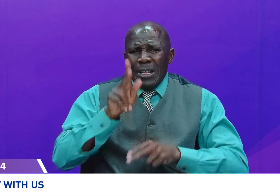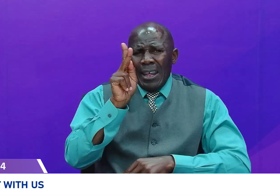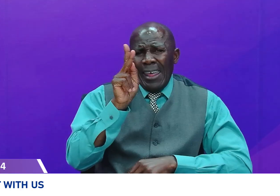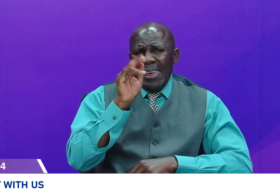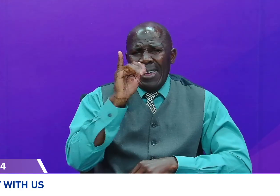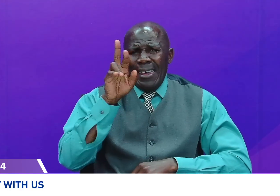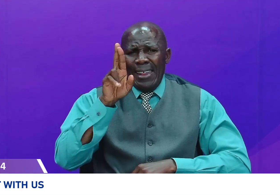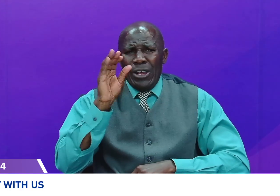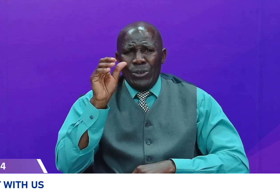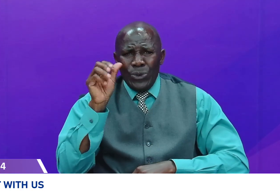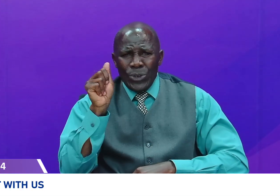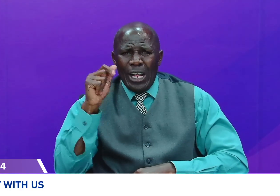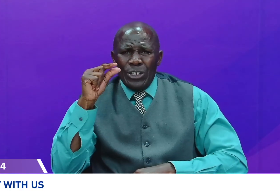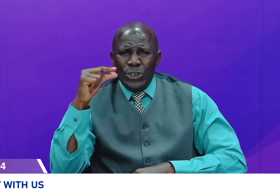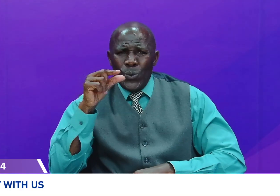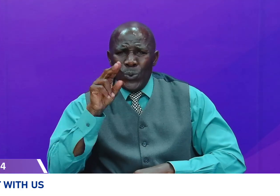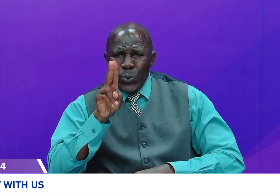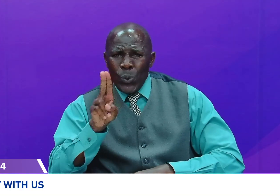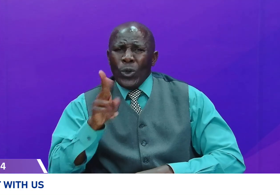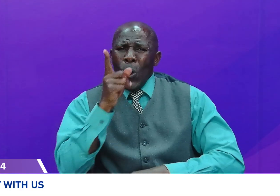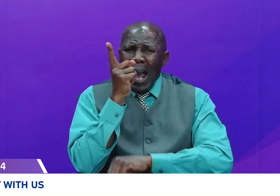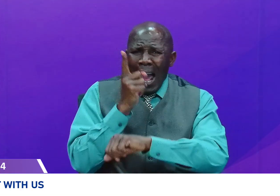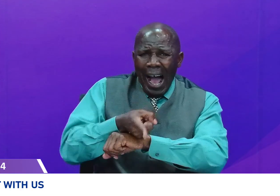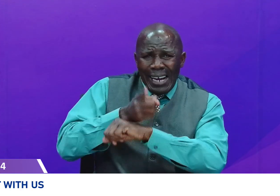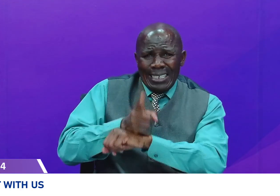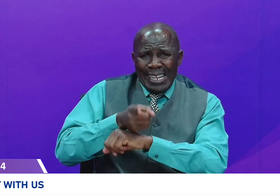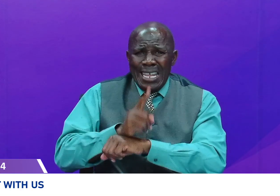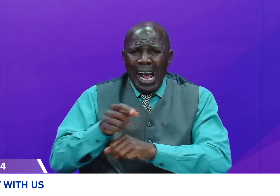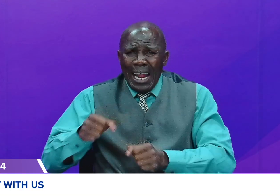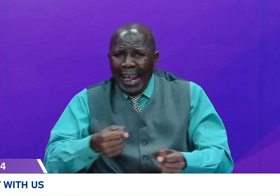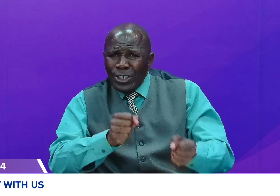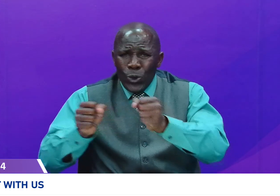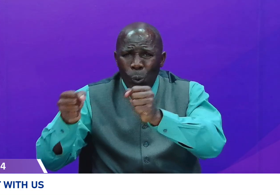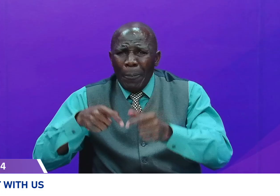fine or 2-year jail term for non-compliance.